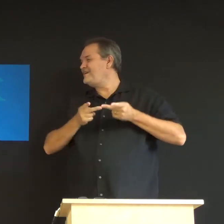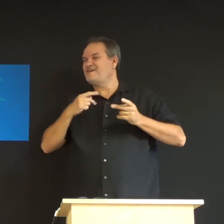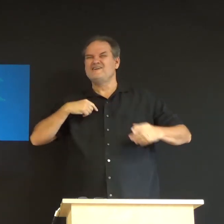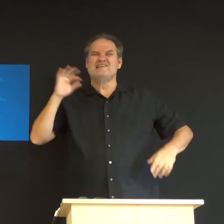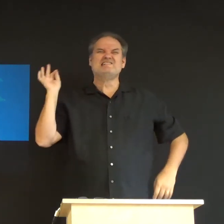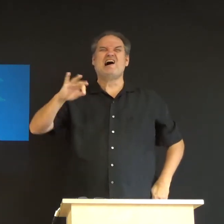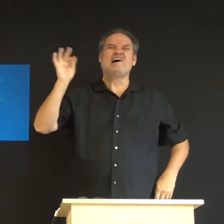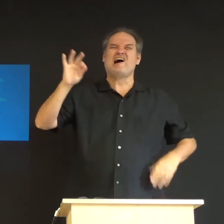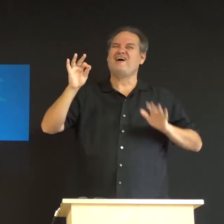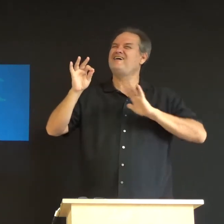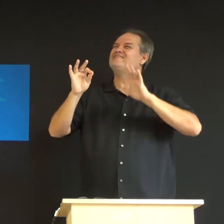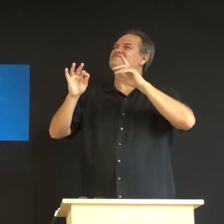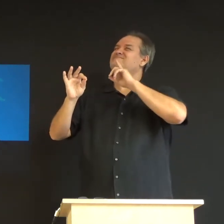And there's a new place.